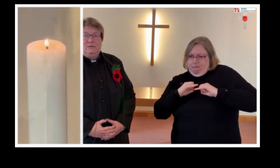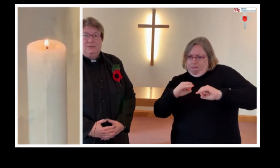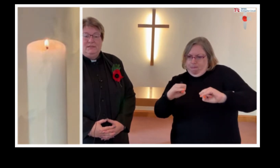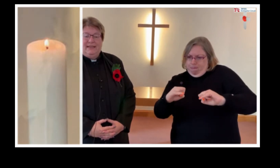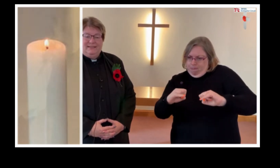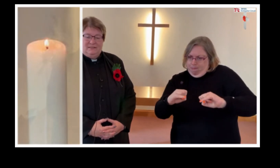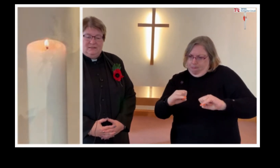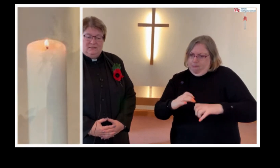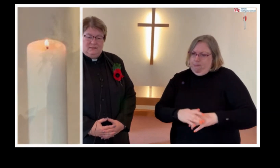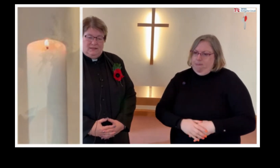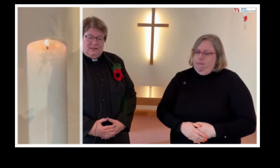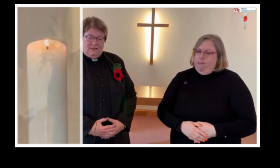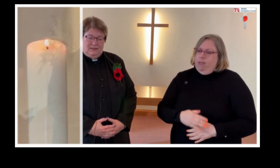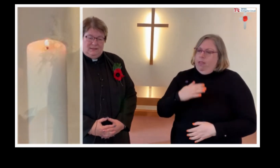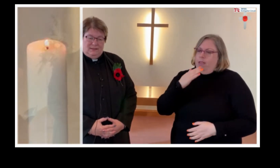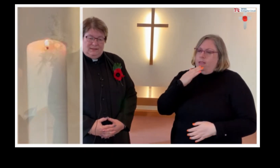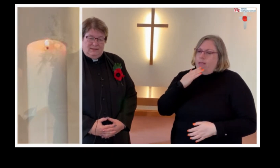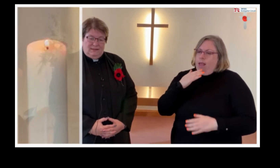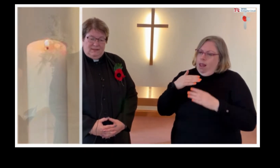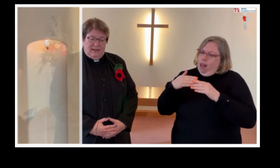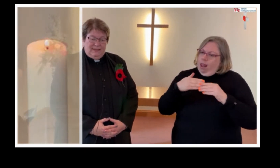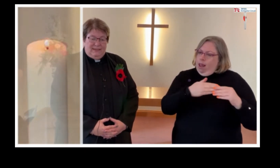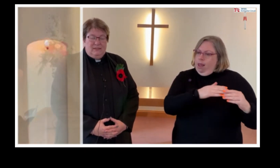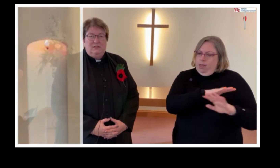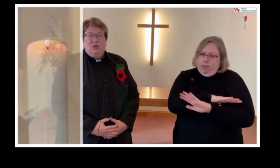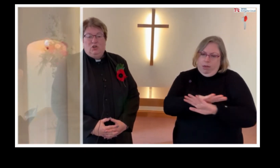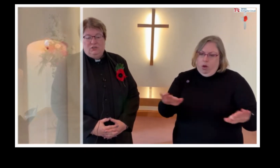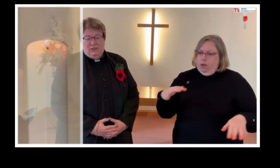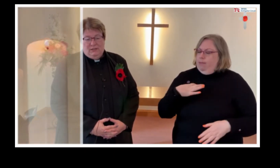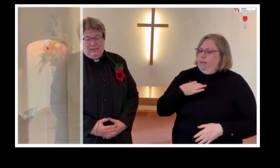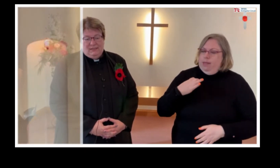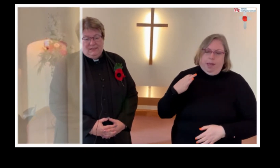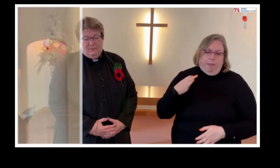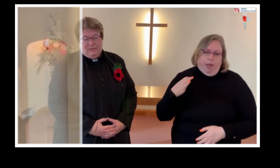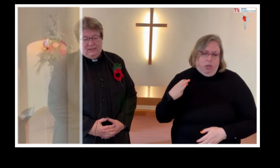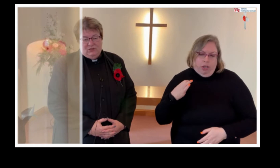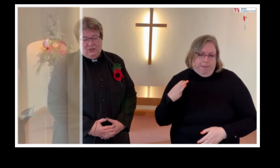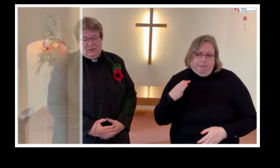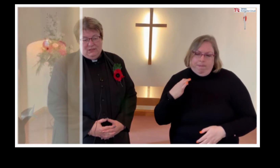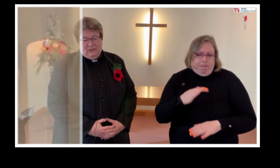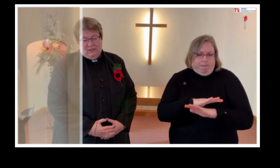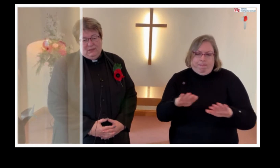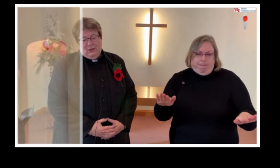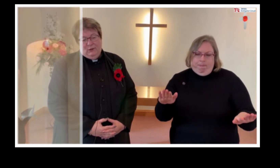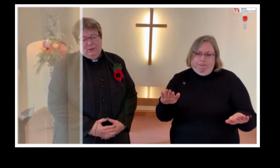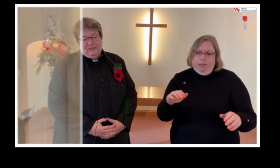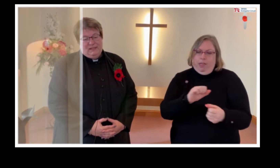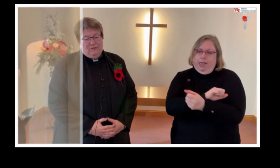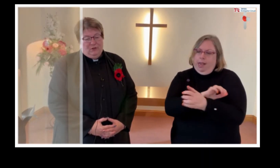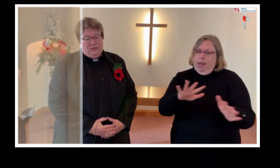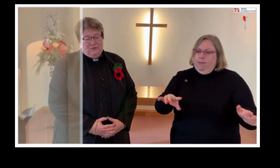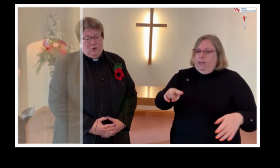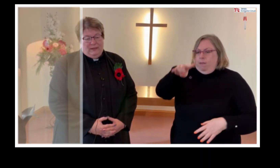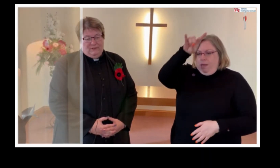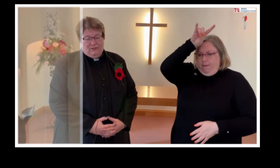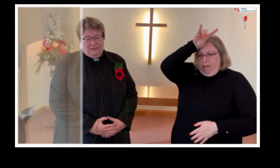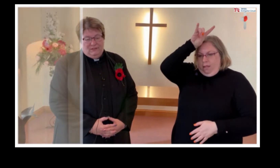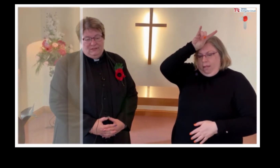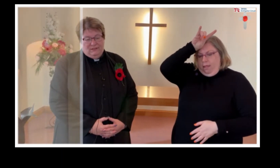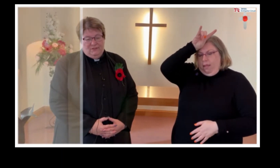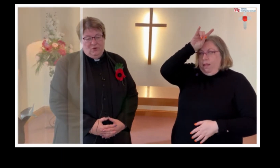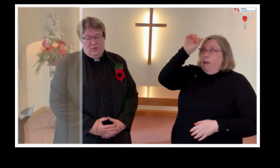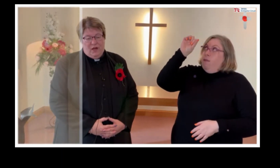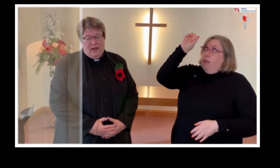who trespass against us. And lead us not into temptation, but deliver us from